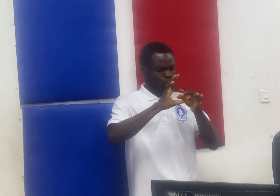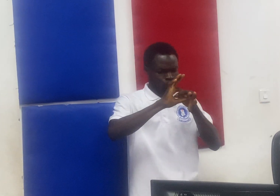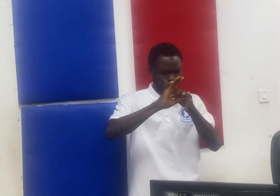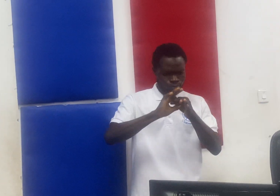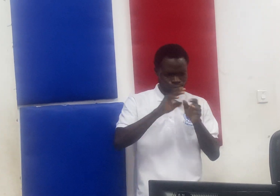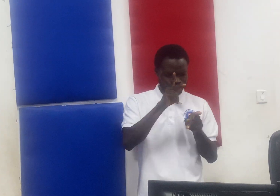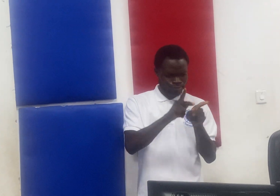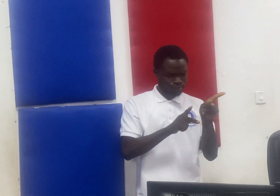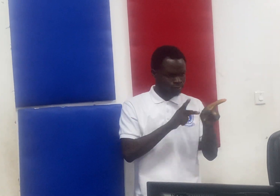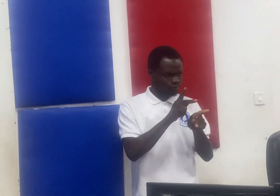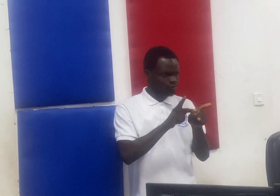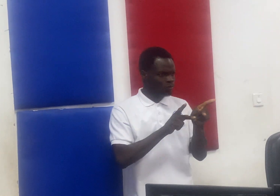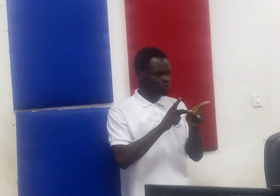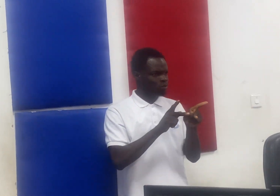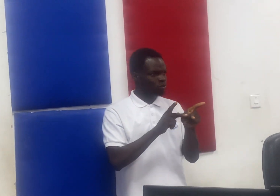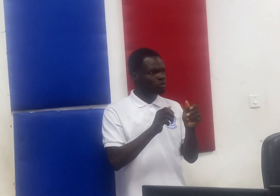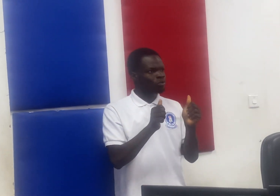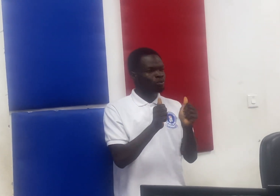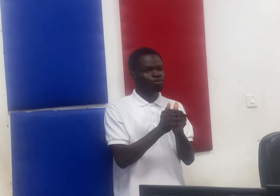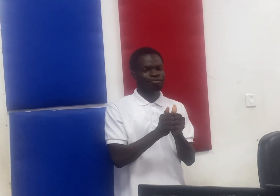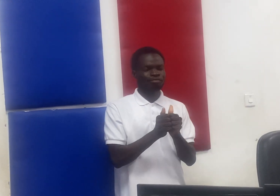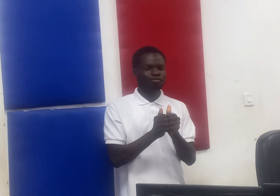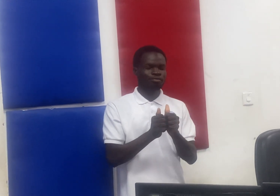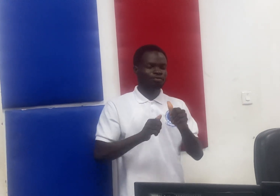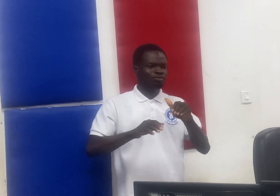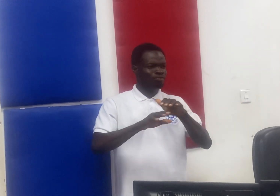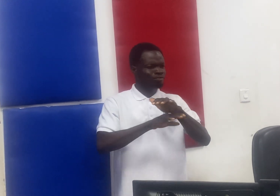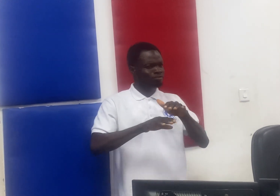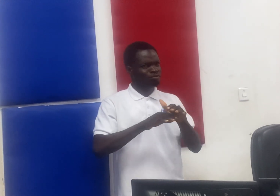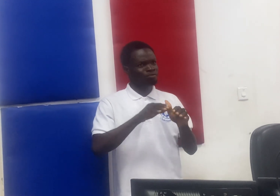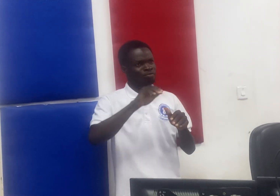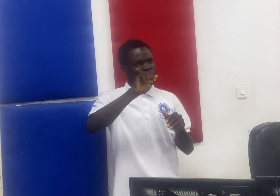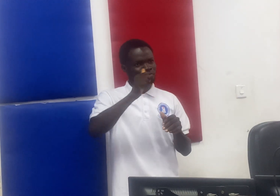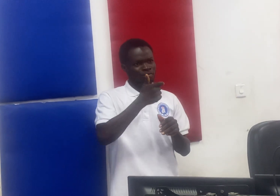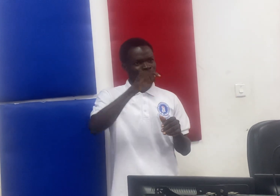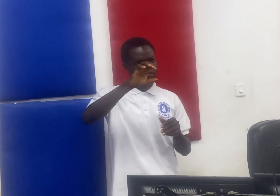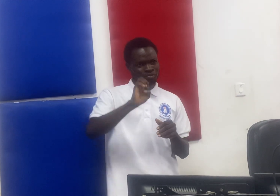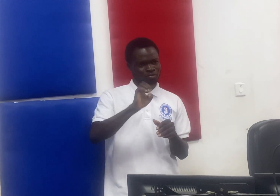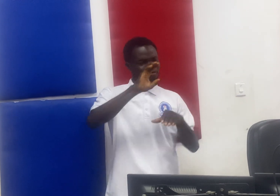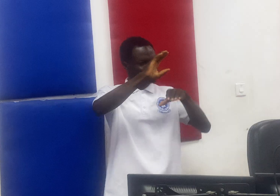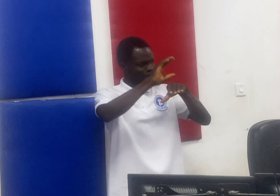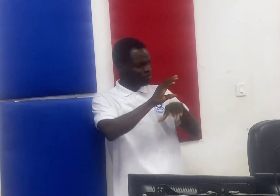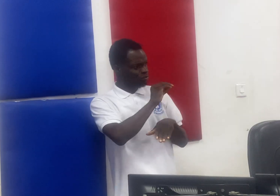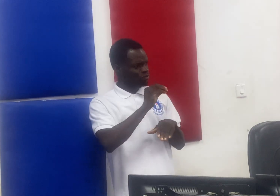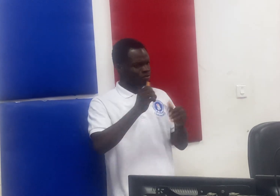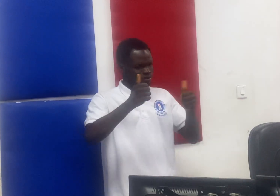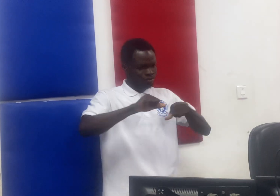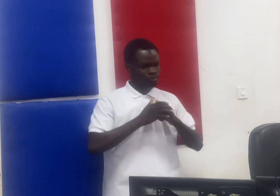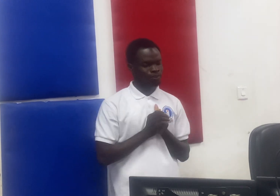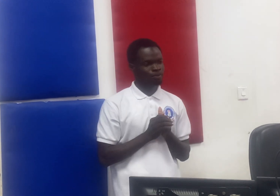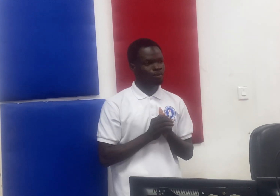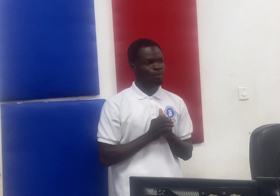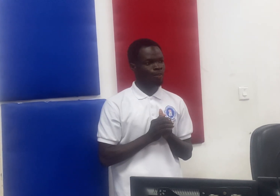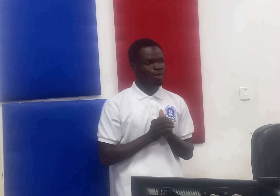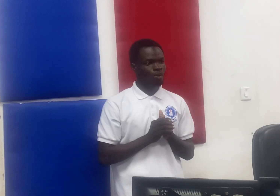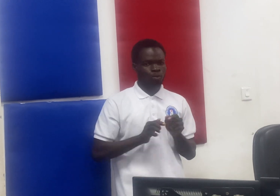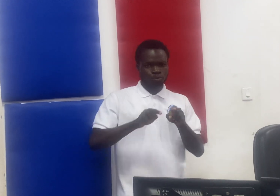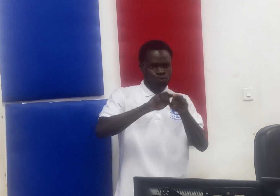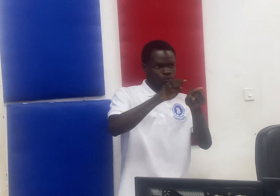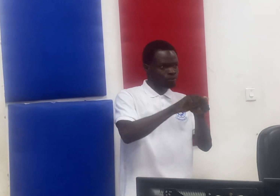people regardless of their background, age, culture, or abilities. It is a fundamental